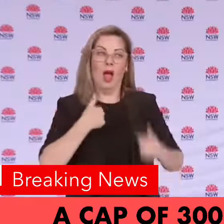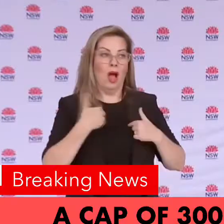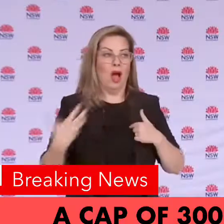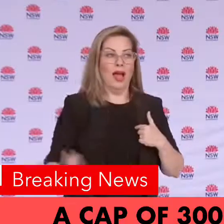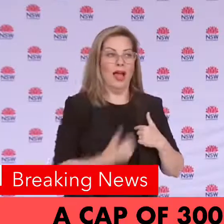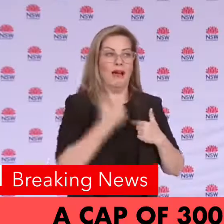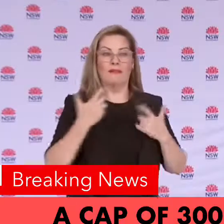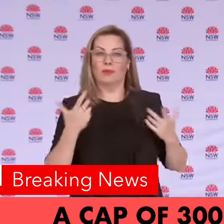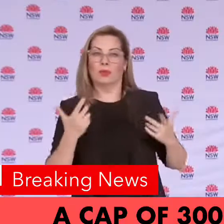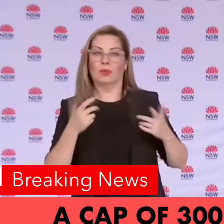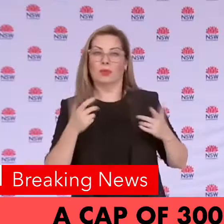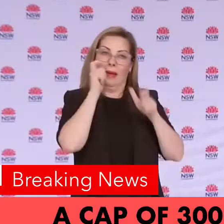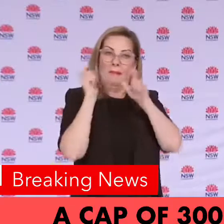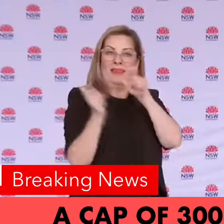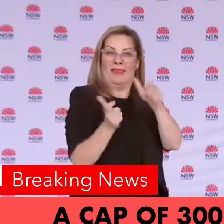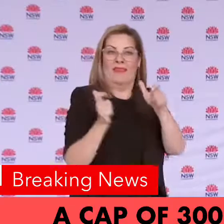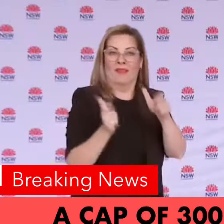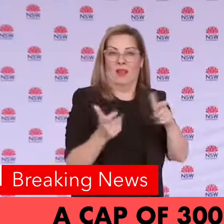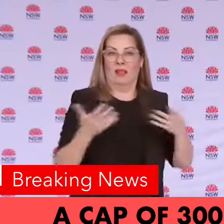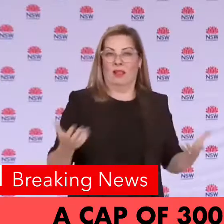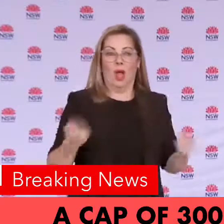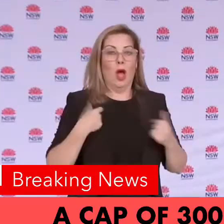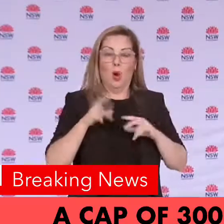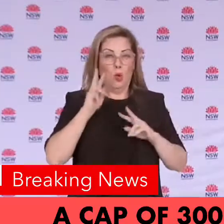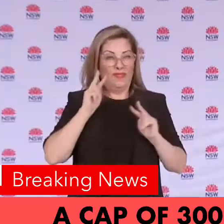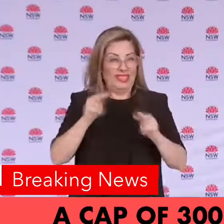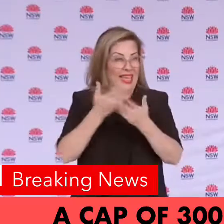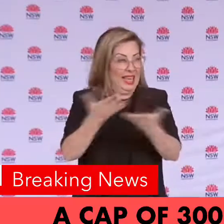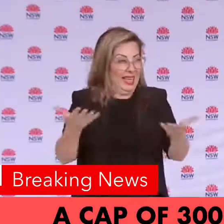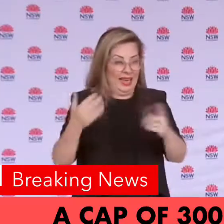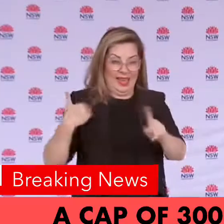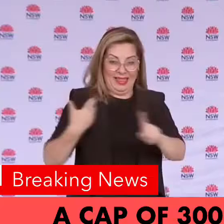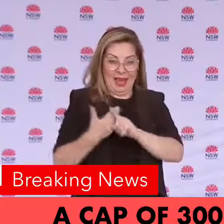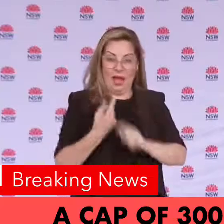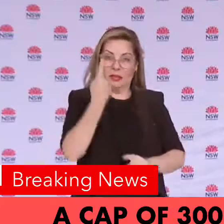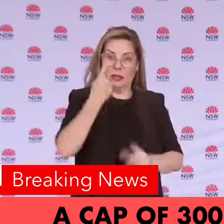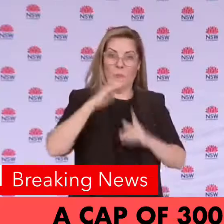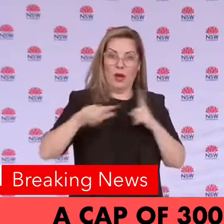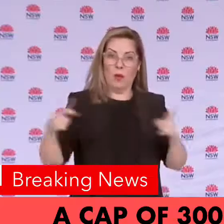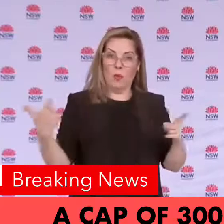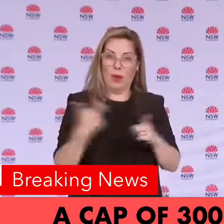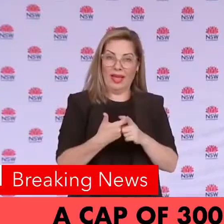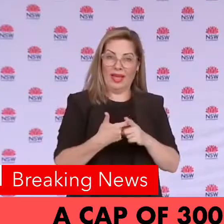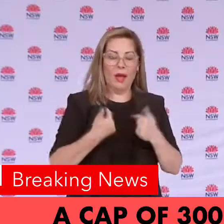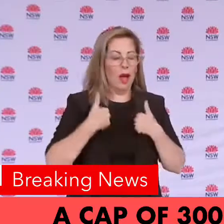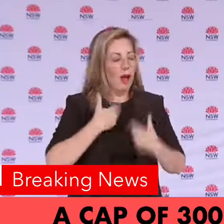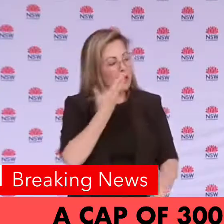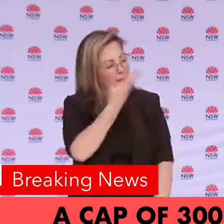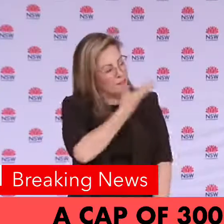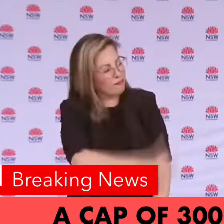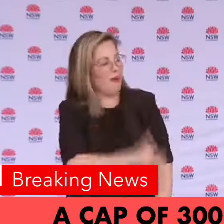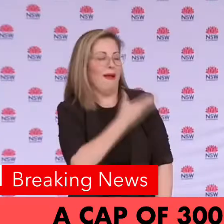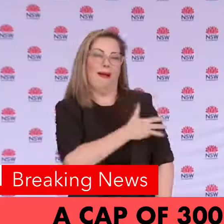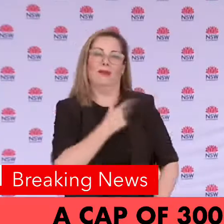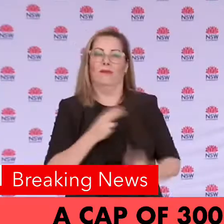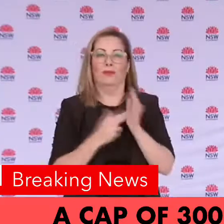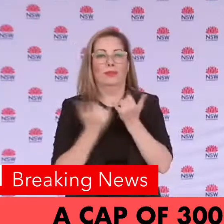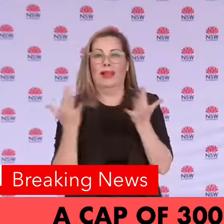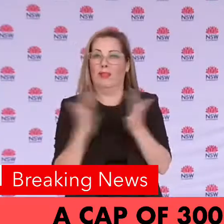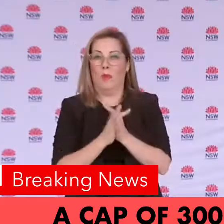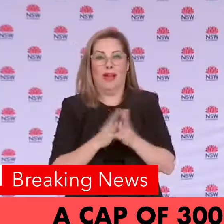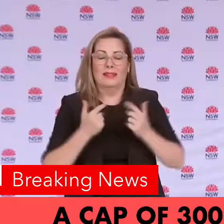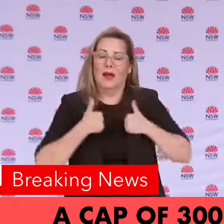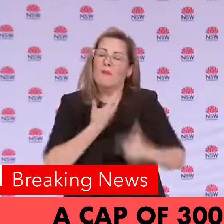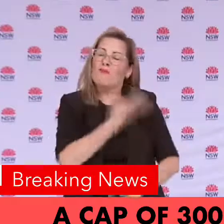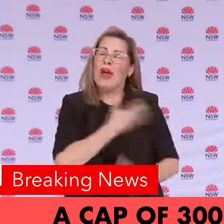last week, and the response to testing actually really makes me feel proud to be a New South Wales resident at